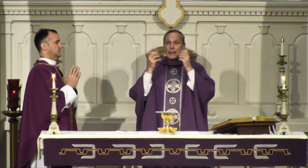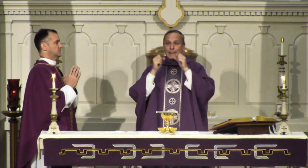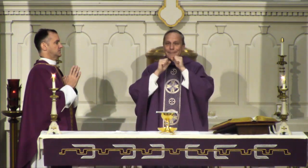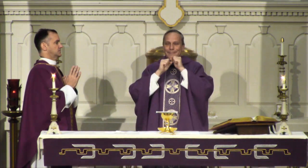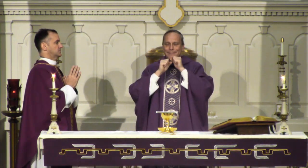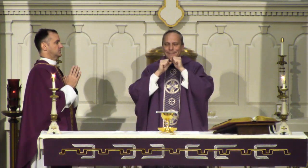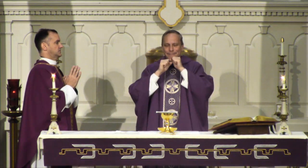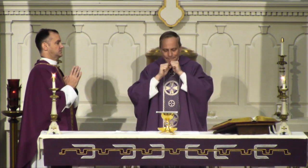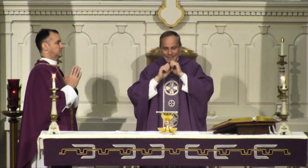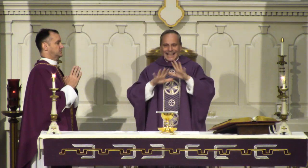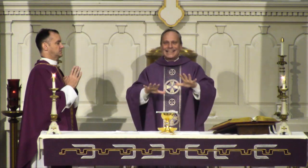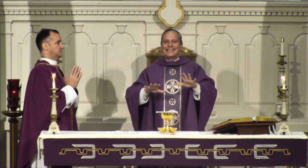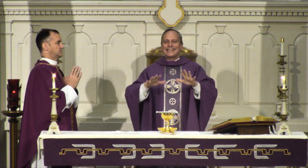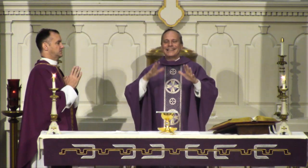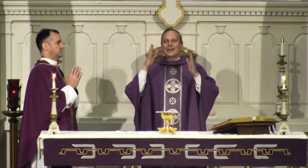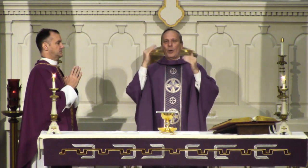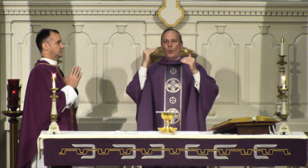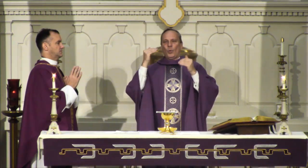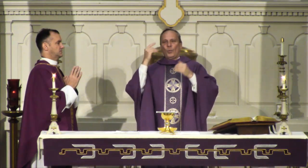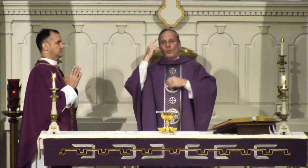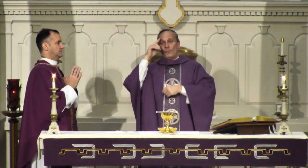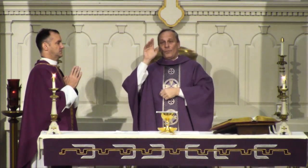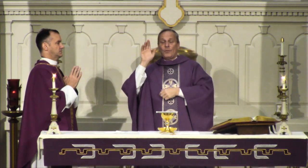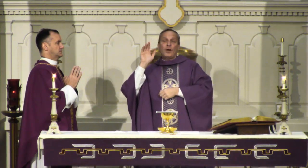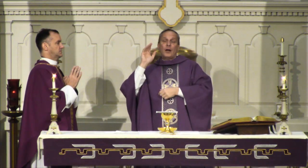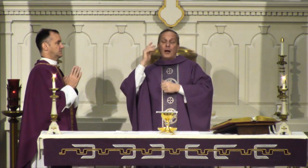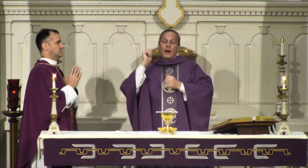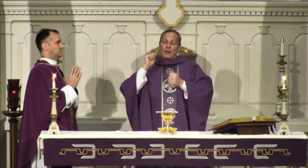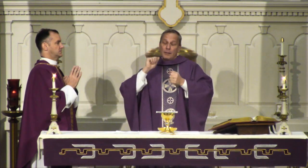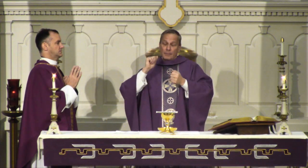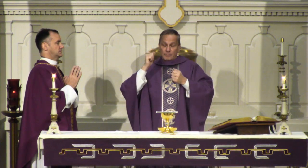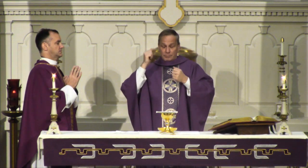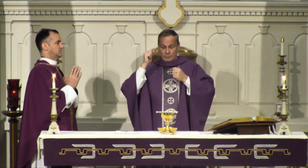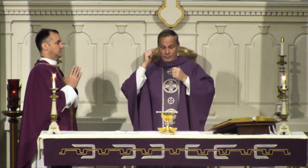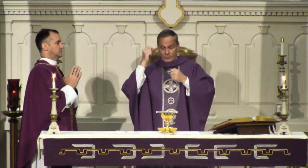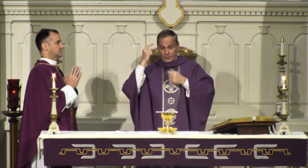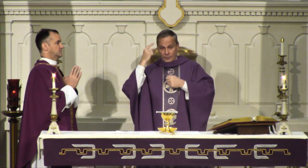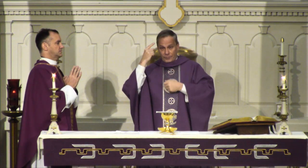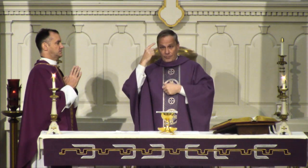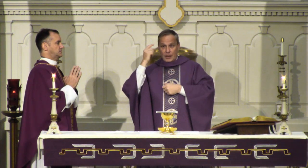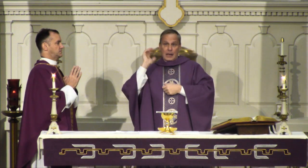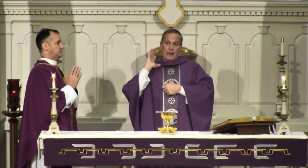await the blessed hope and the coming of our Savior,